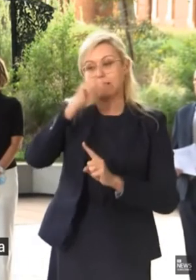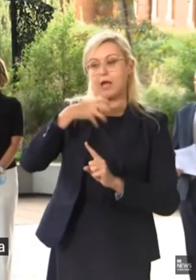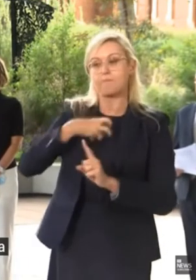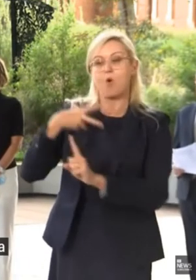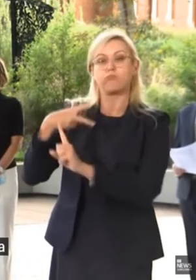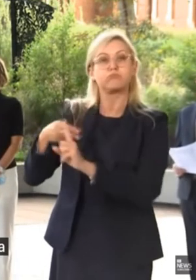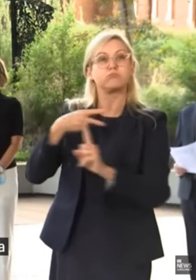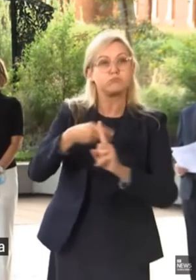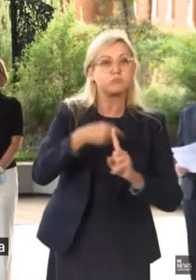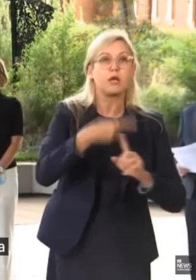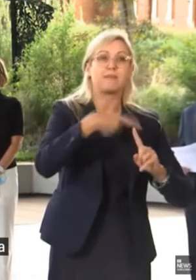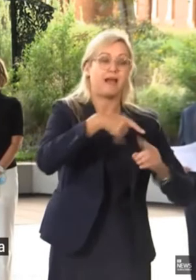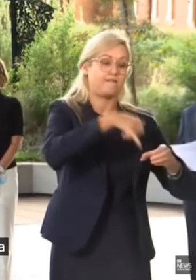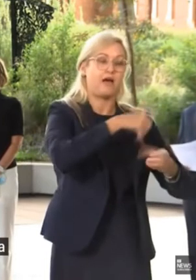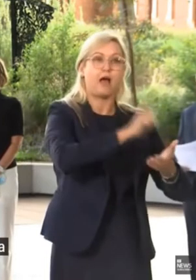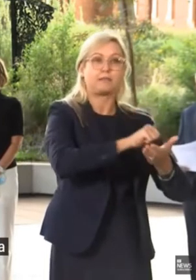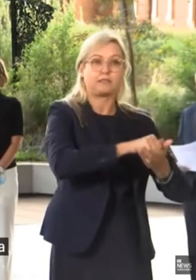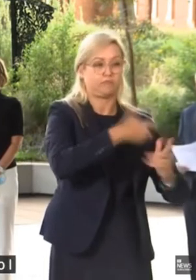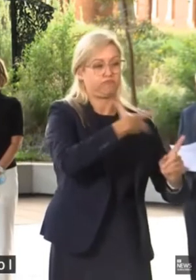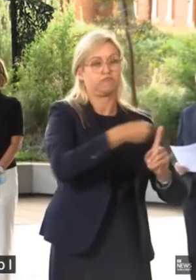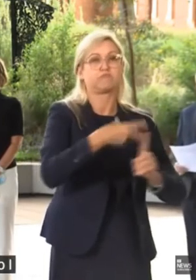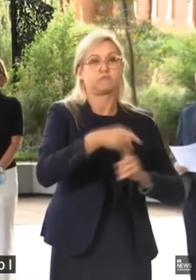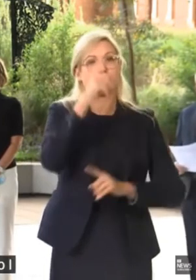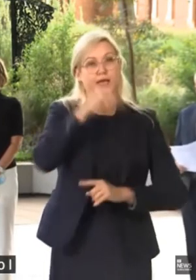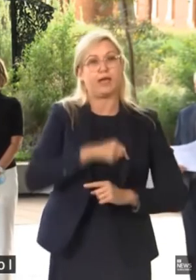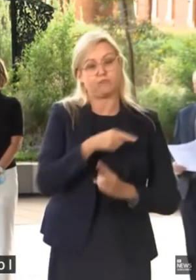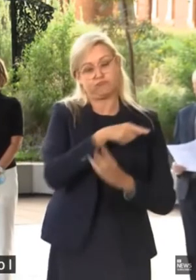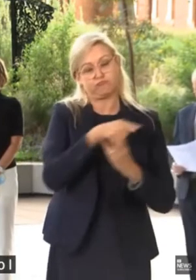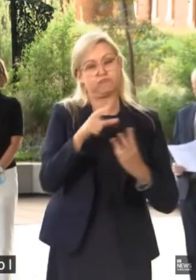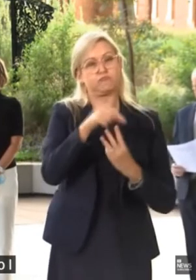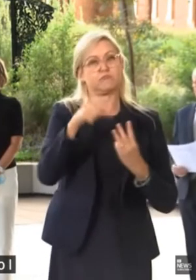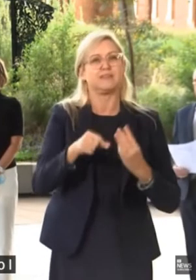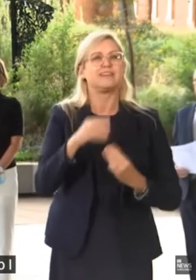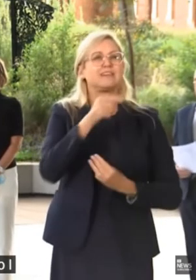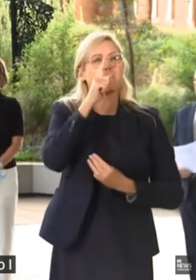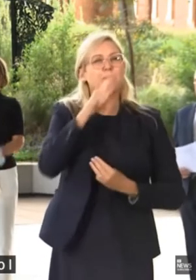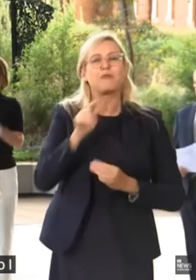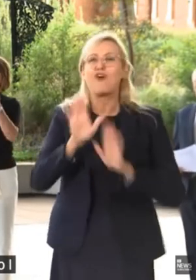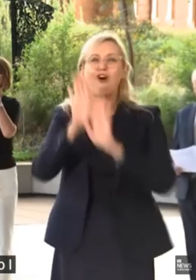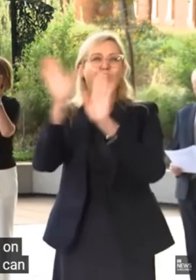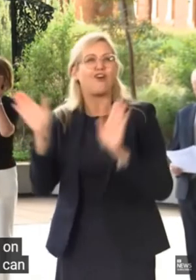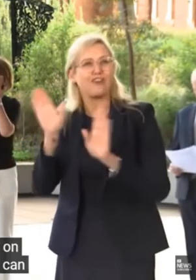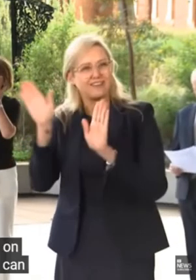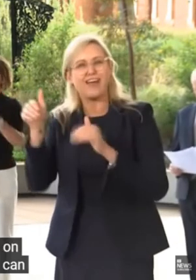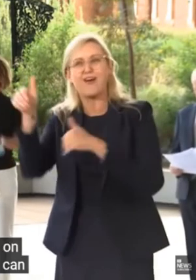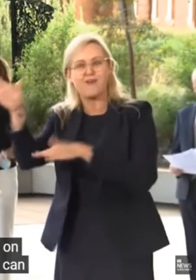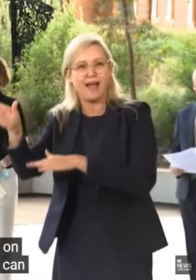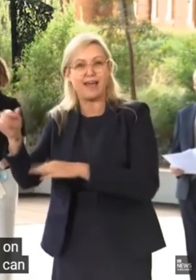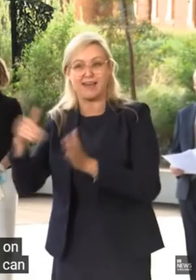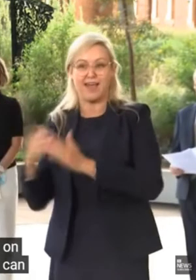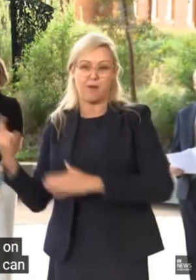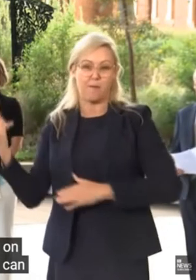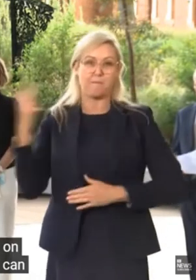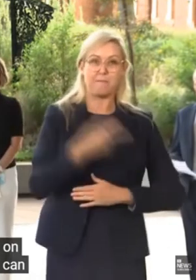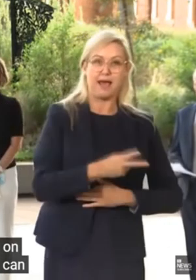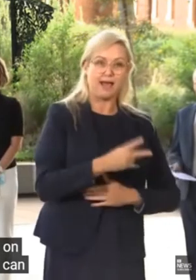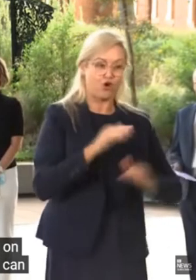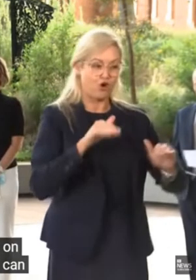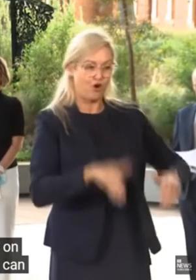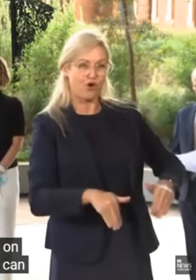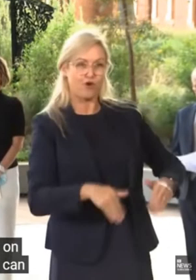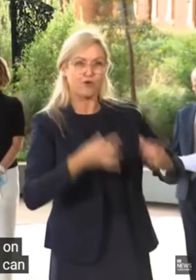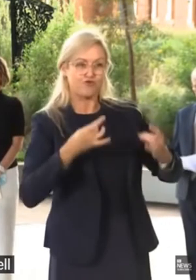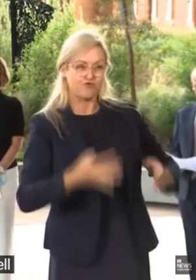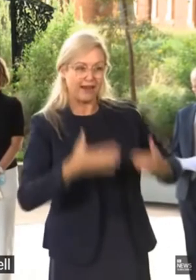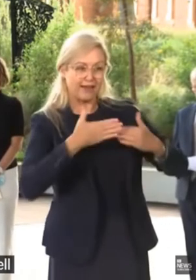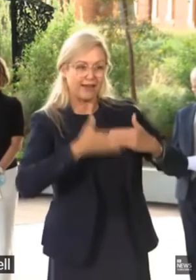obviously pharmacists. So I know many people have been on their summer break, but if you can come back, start the year well, please